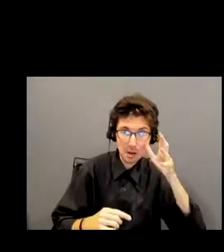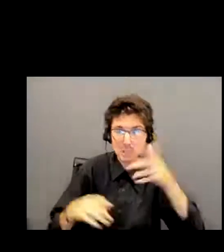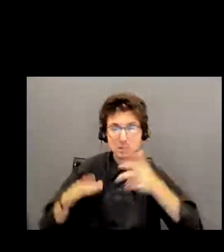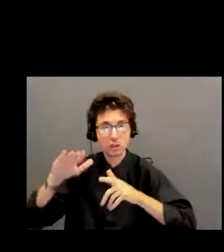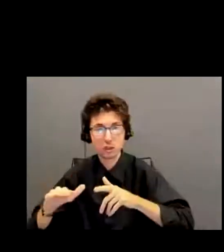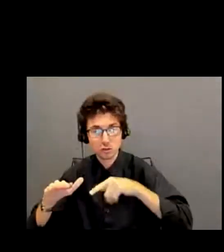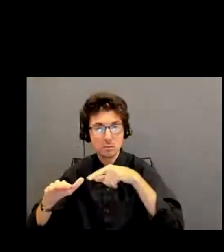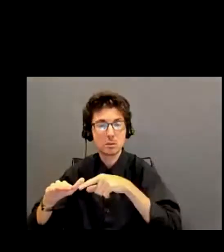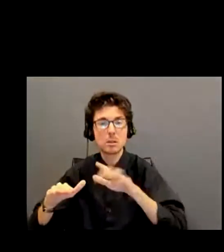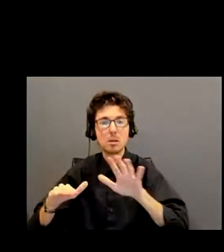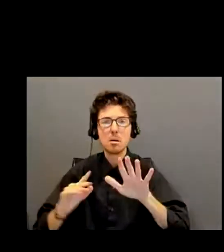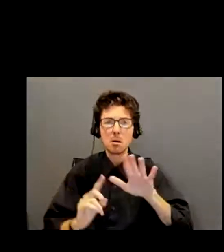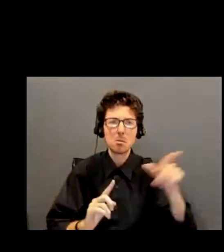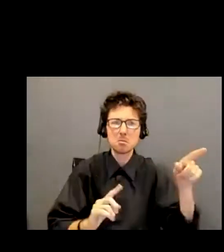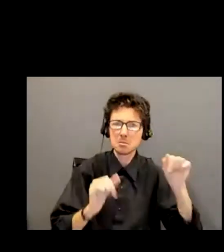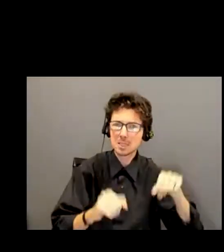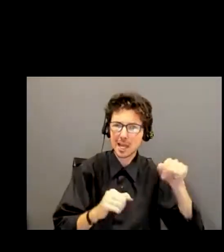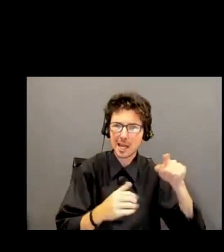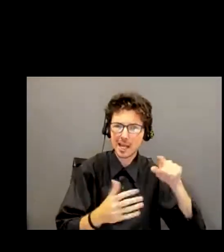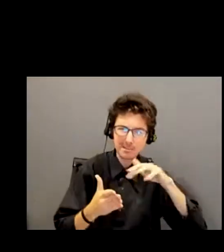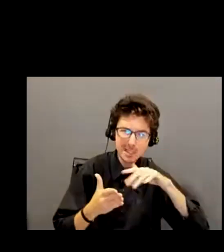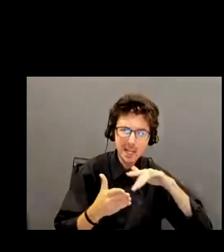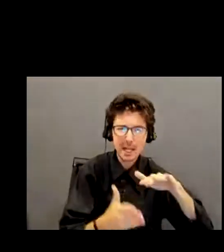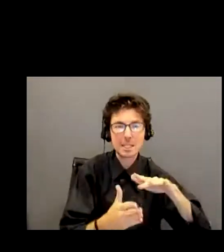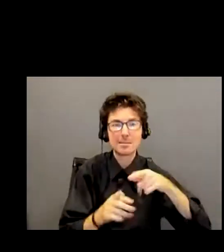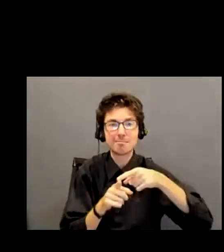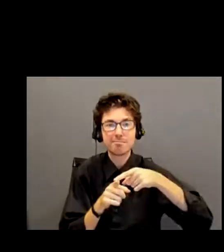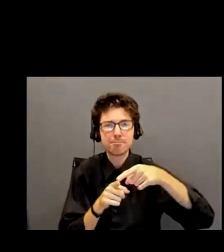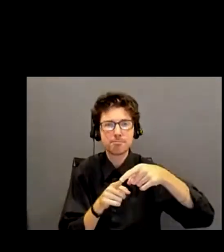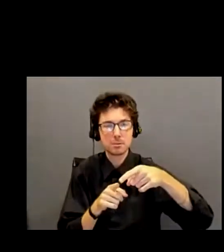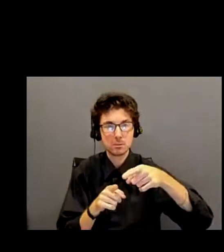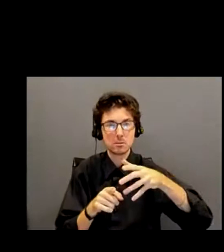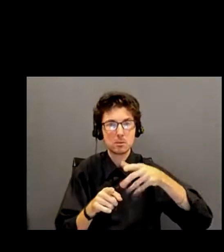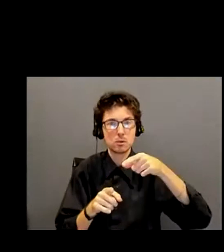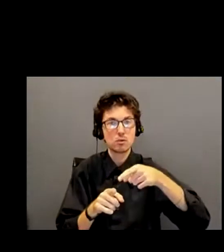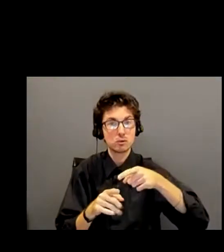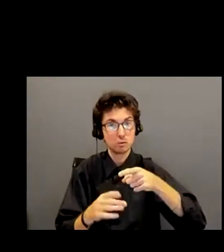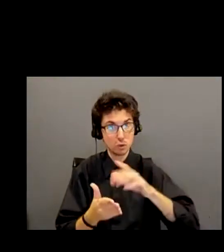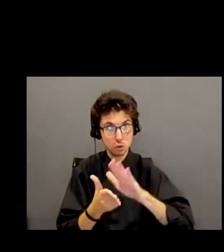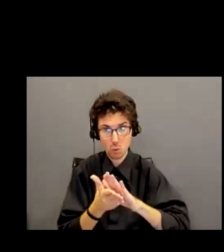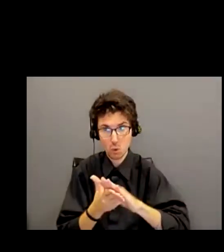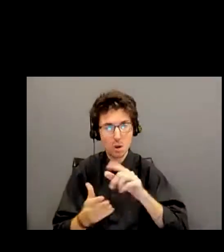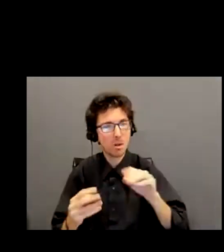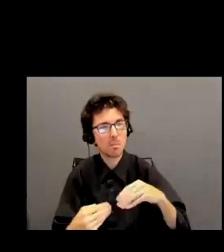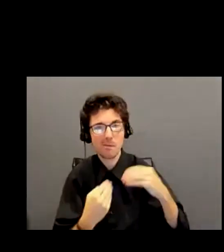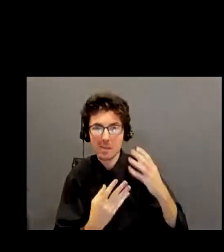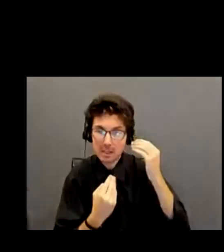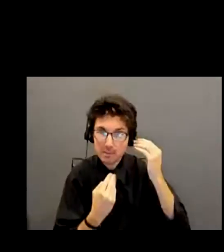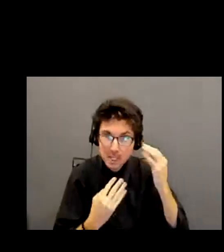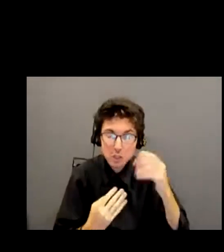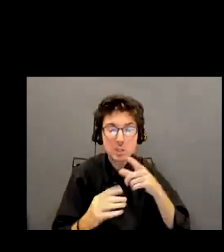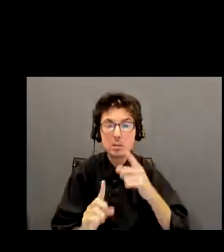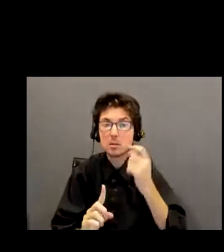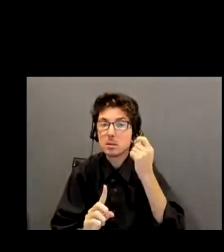can get all medical accommodation and response. In Israel, a third of people with